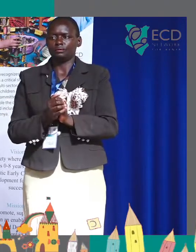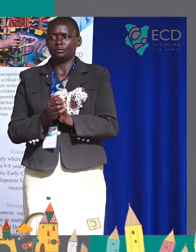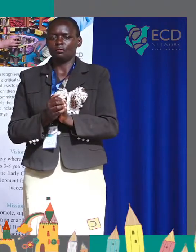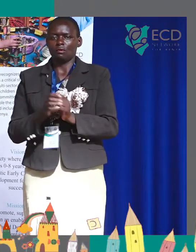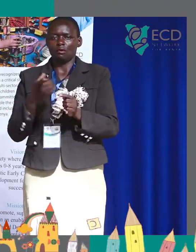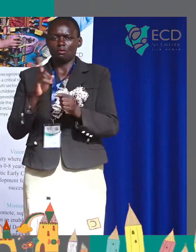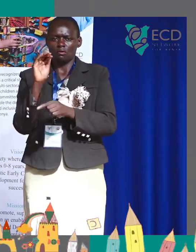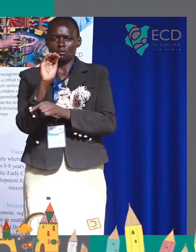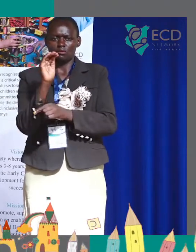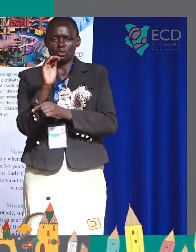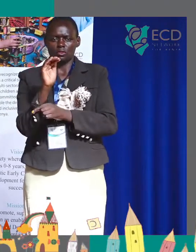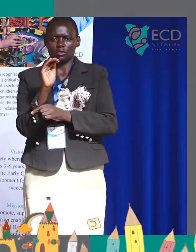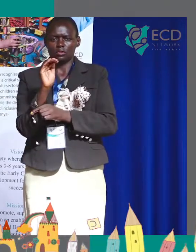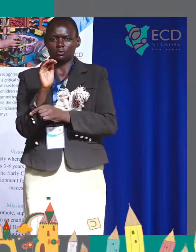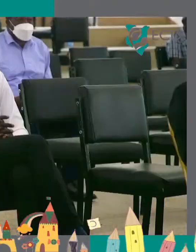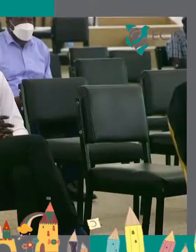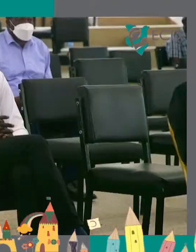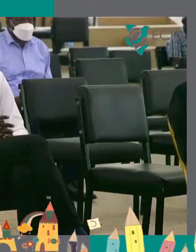But the question is,